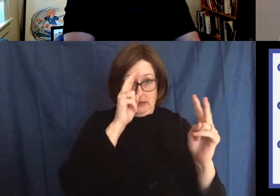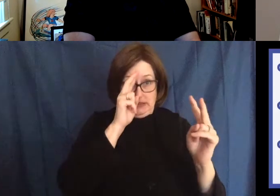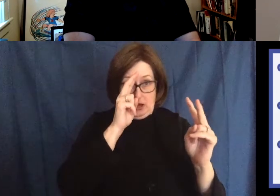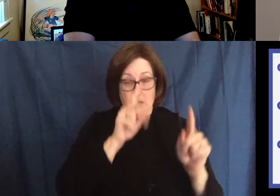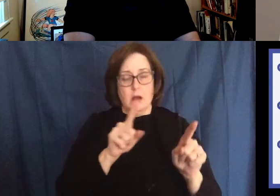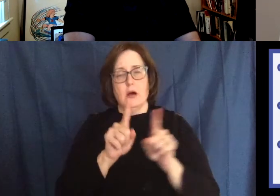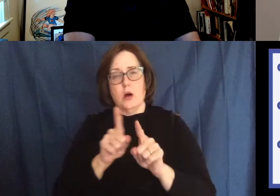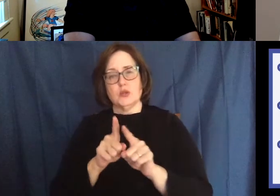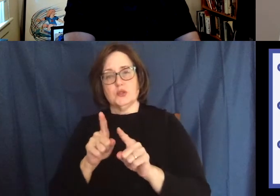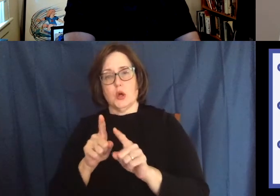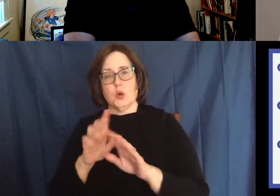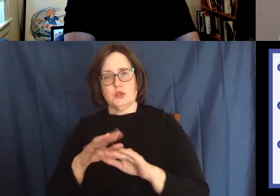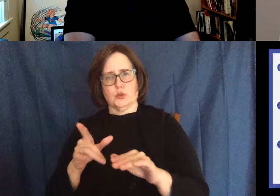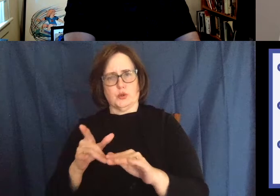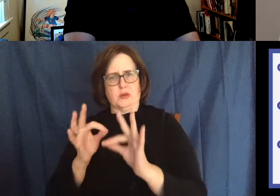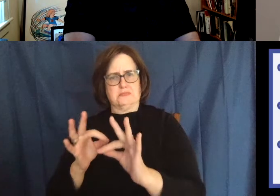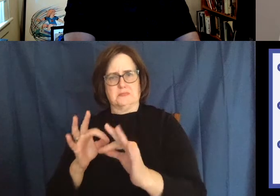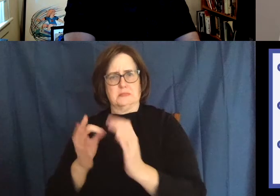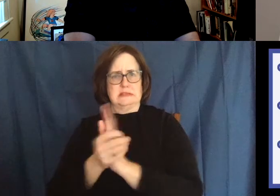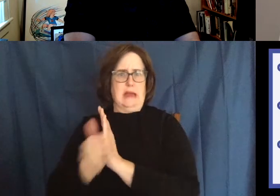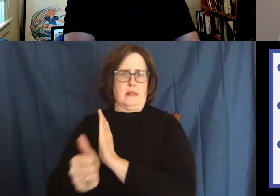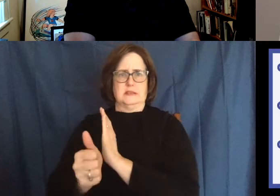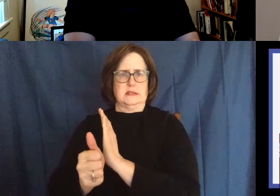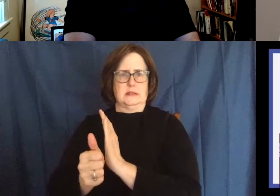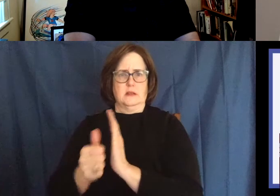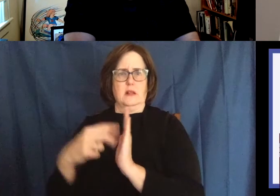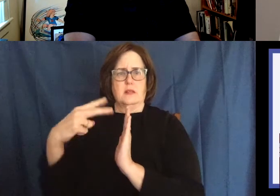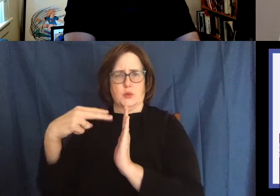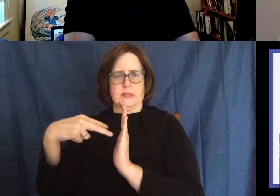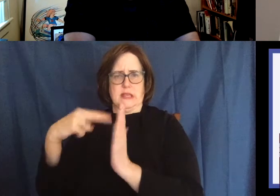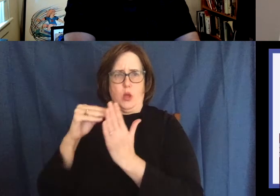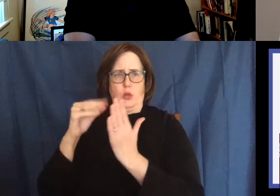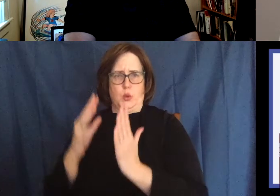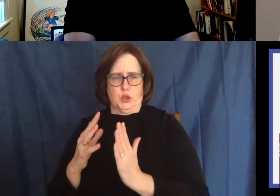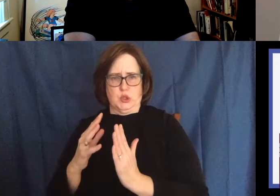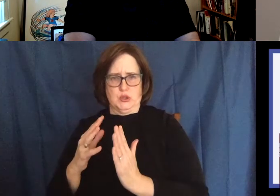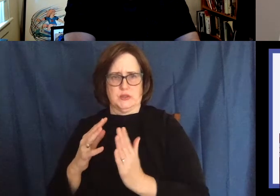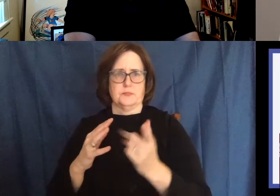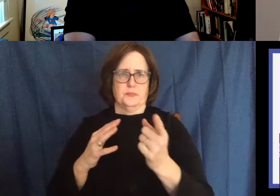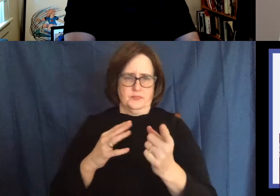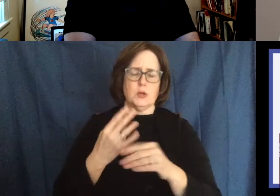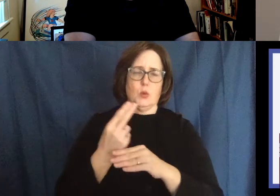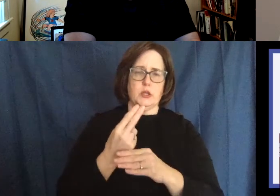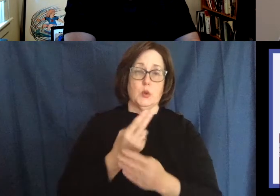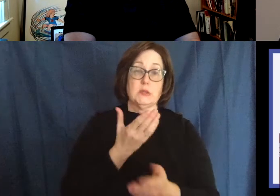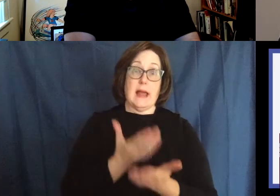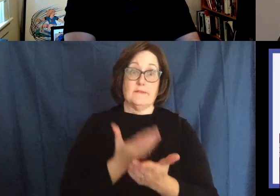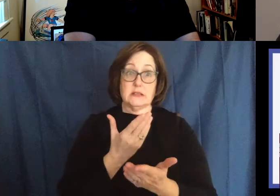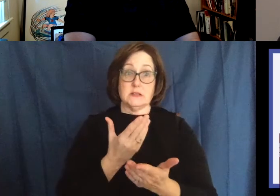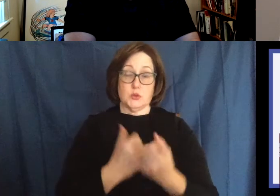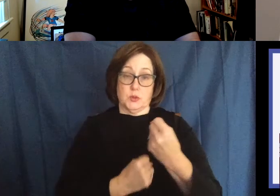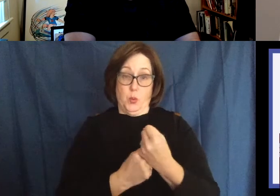being evidence-based. There's about 300 publications, peer-reviewed journal articles, etc., that mention